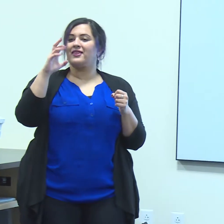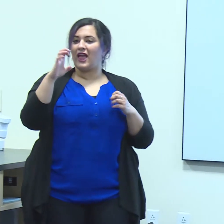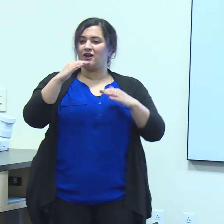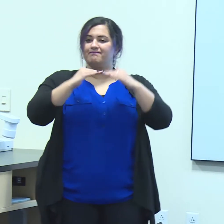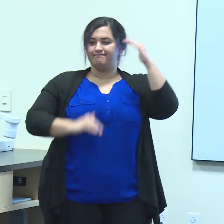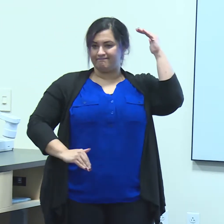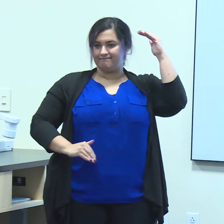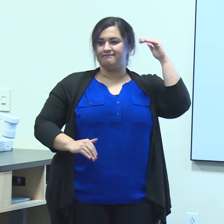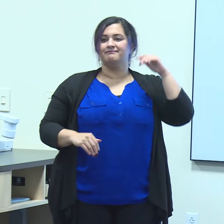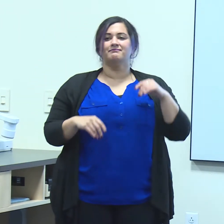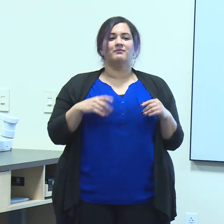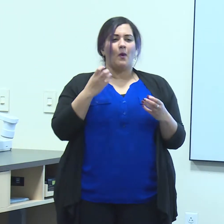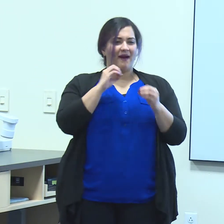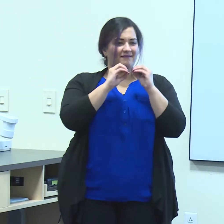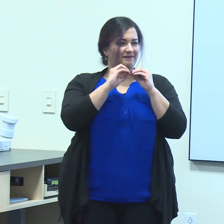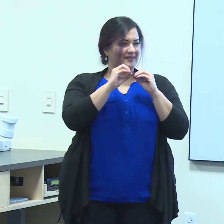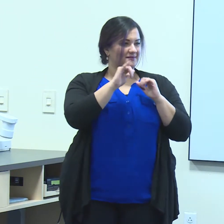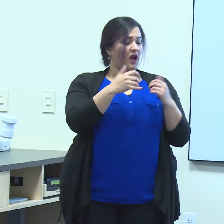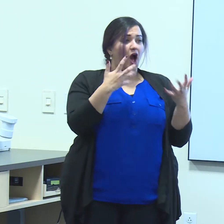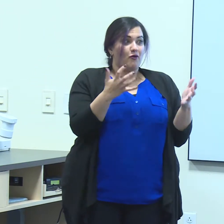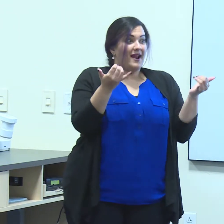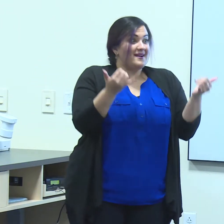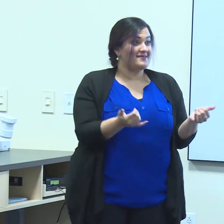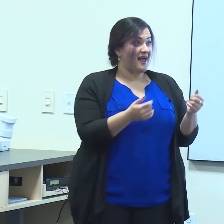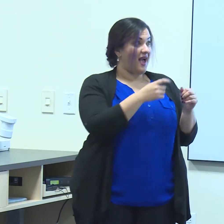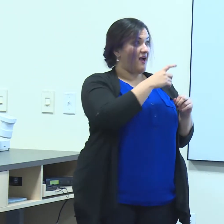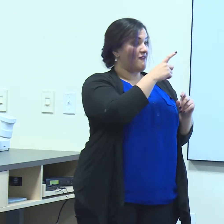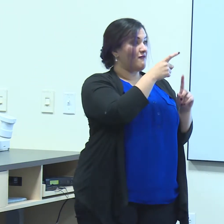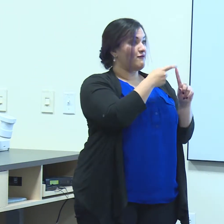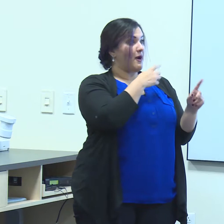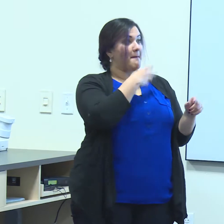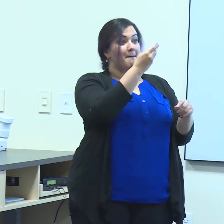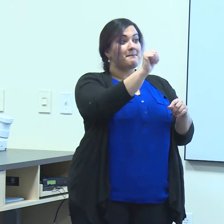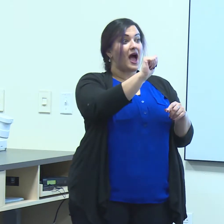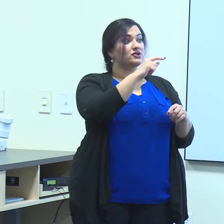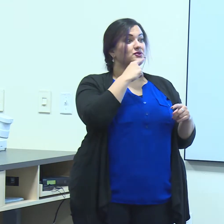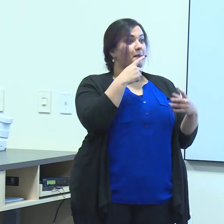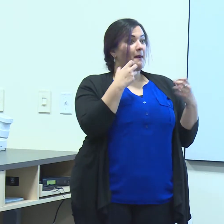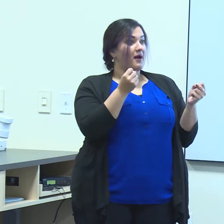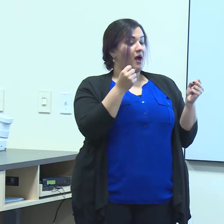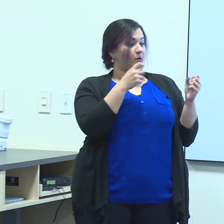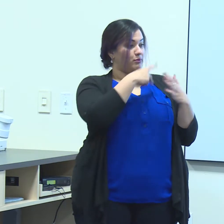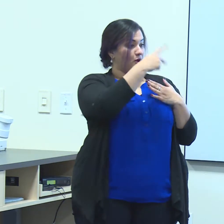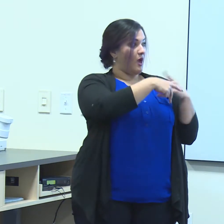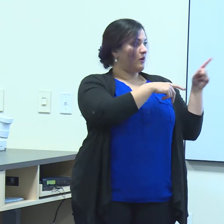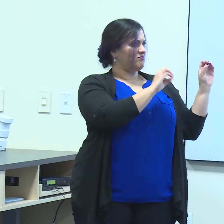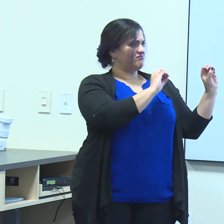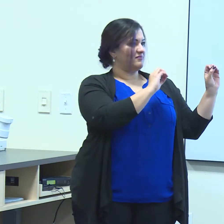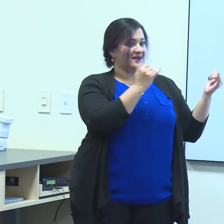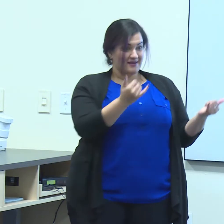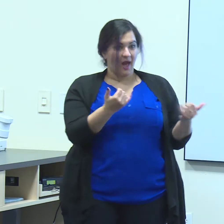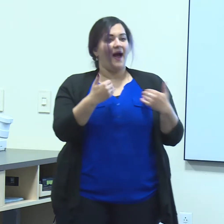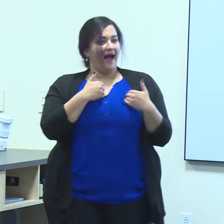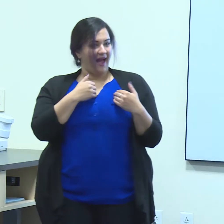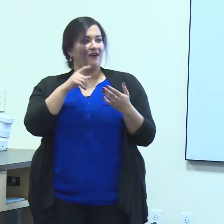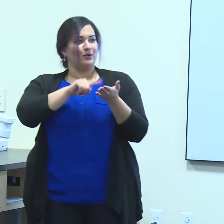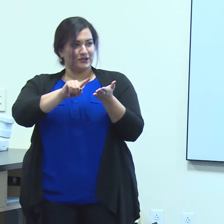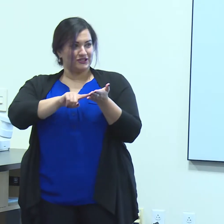skills. So I know that there are healthcare disparities in the deaf community, and I want to help with